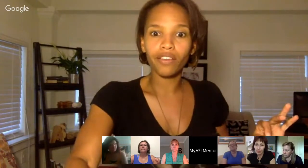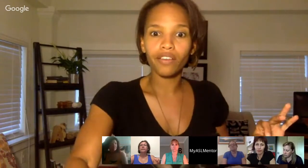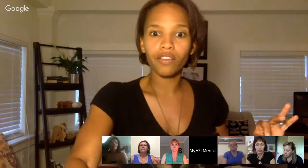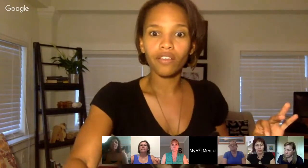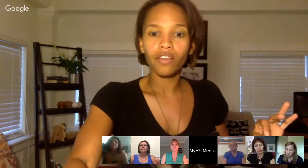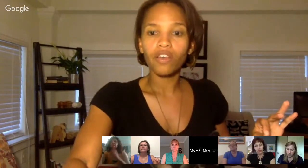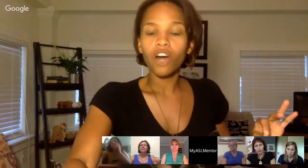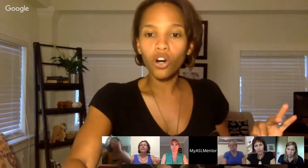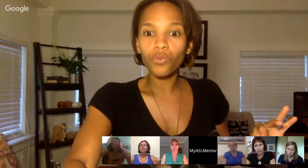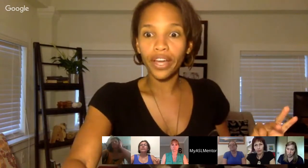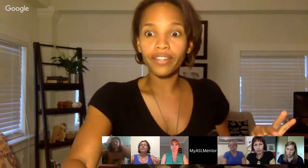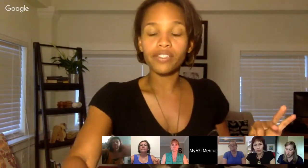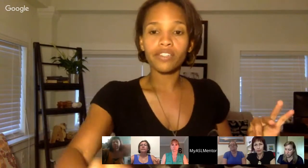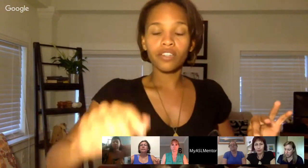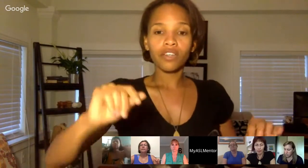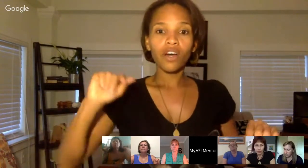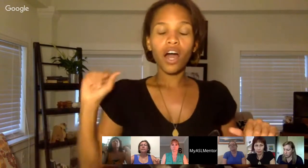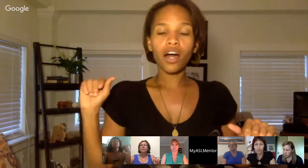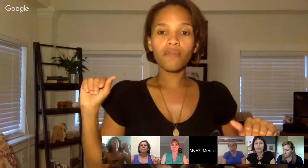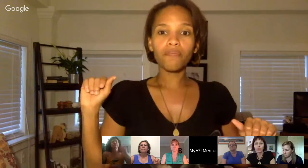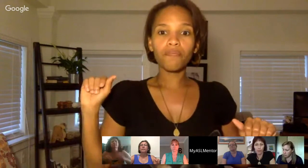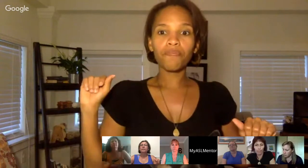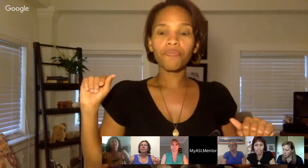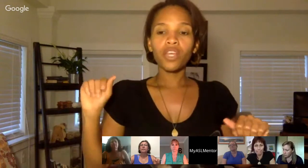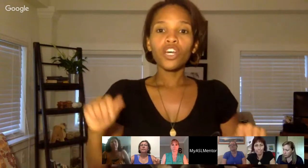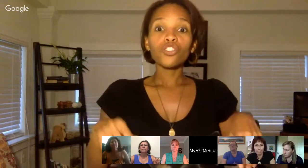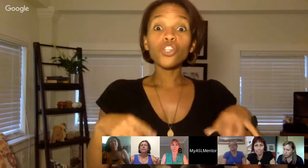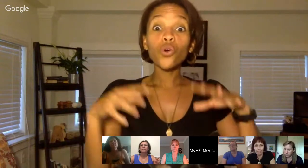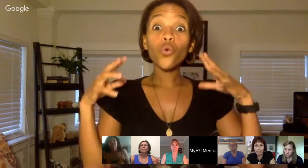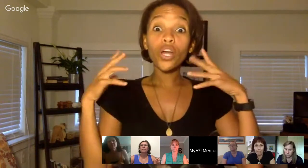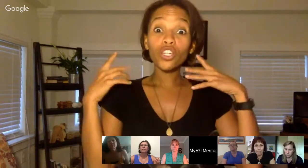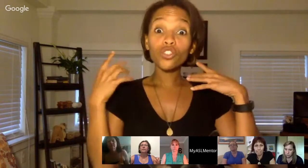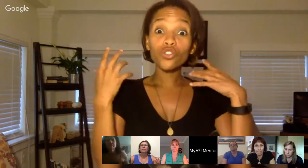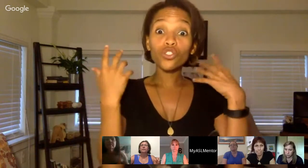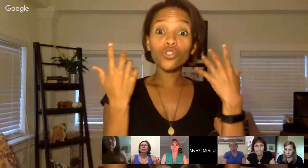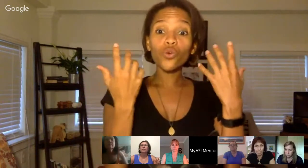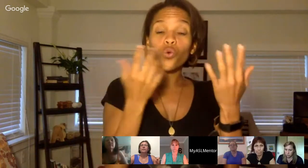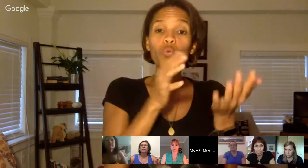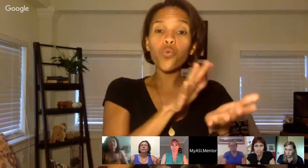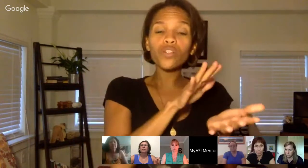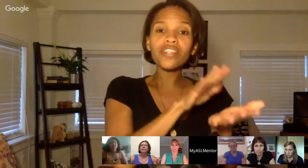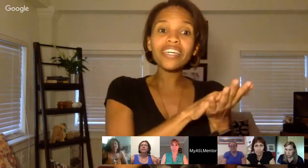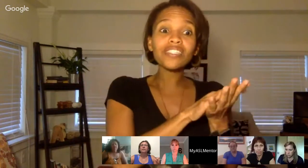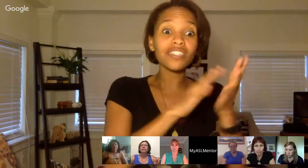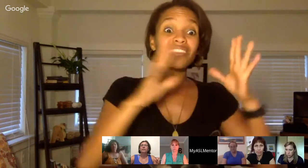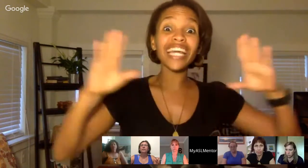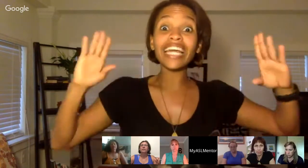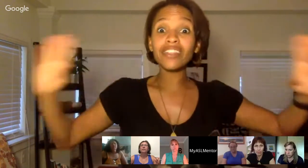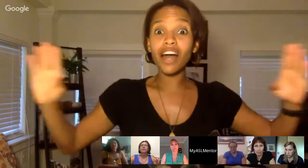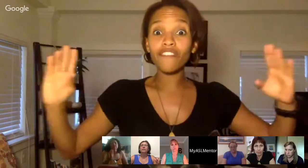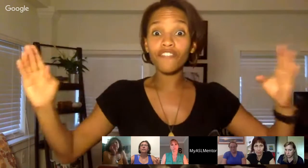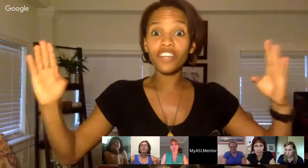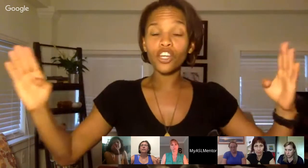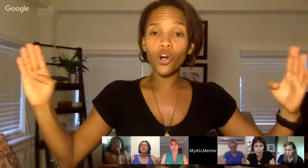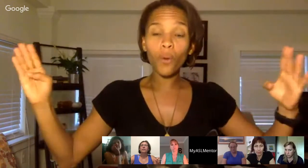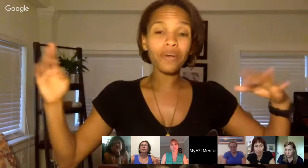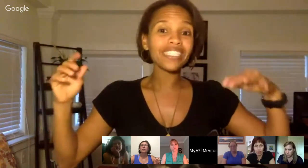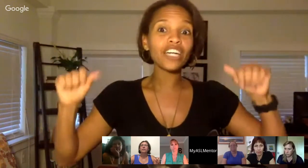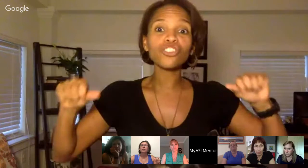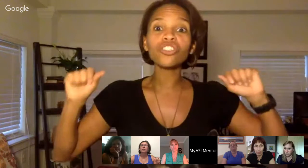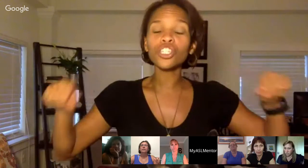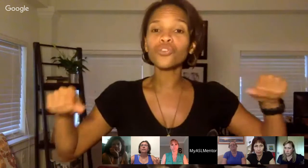Okay. All right. So this length of a